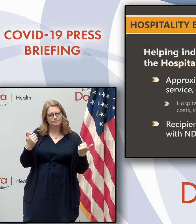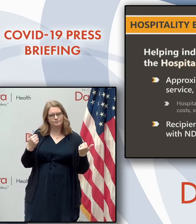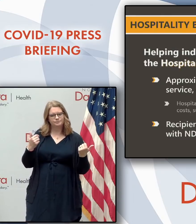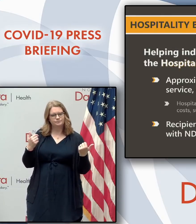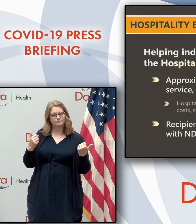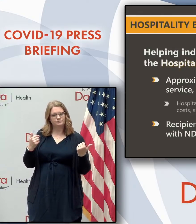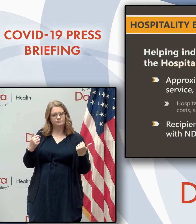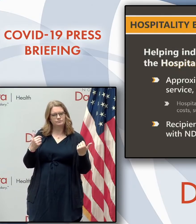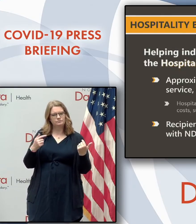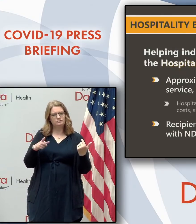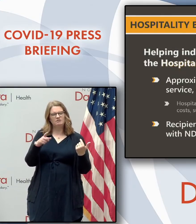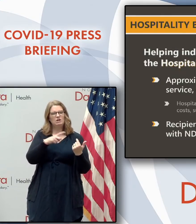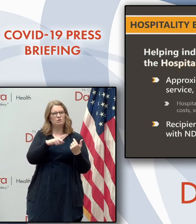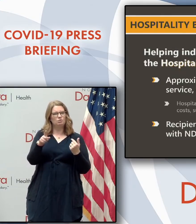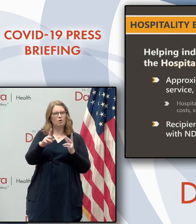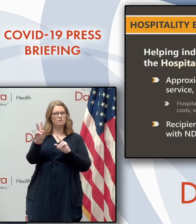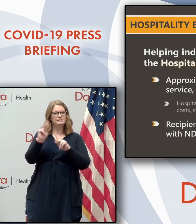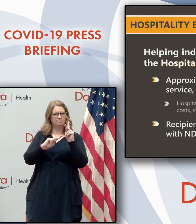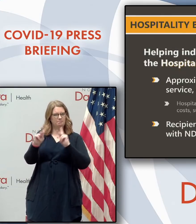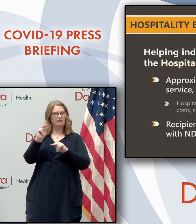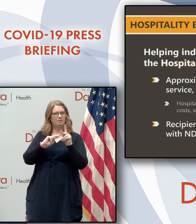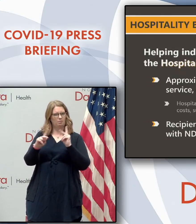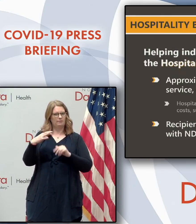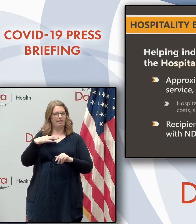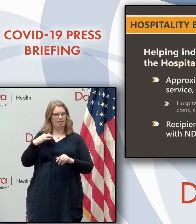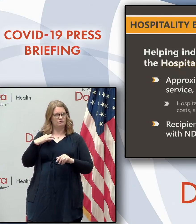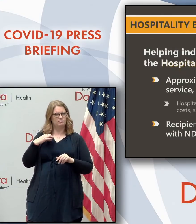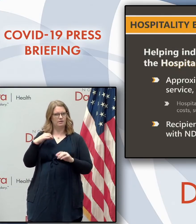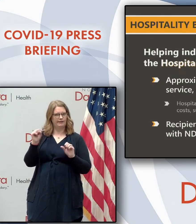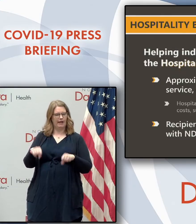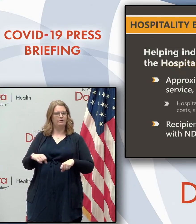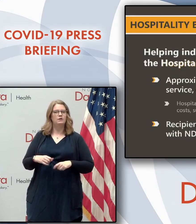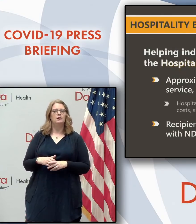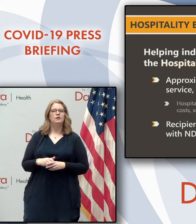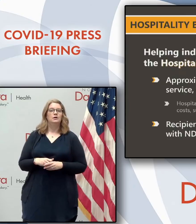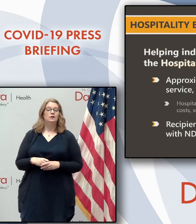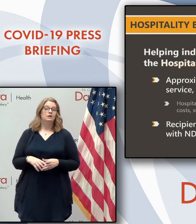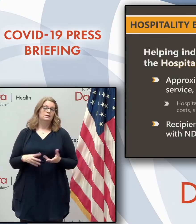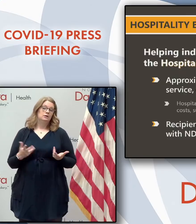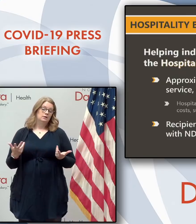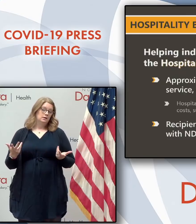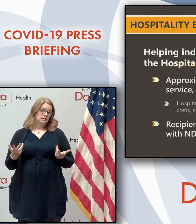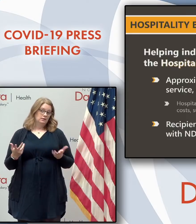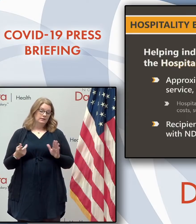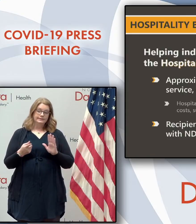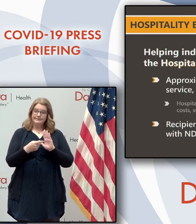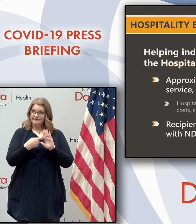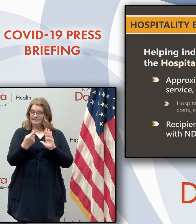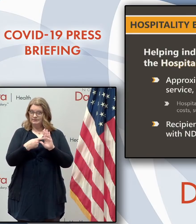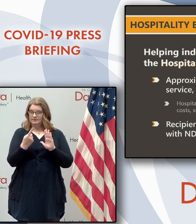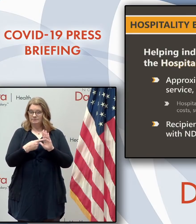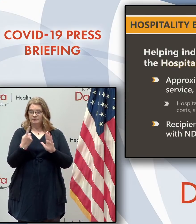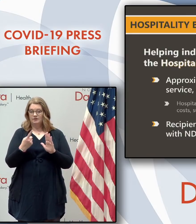those people would be eligible for this, and while they've faced sometimes dramatic declines in revenue,